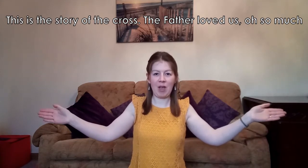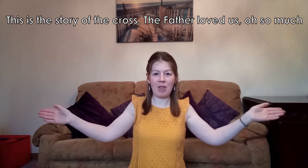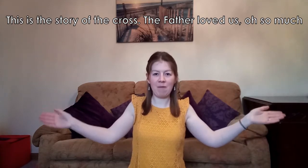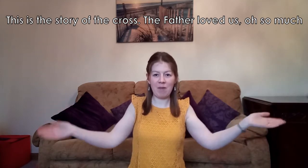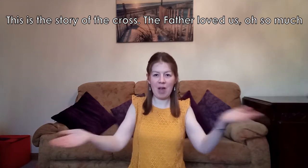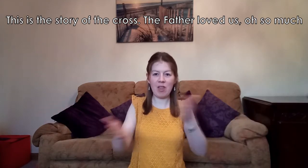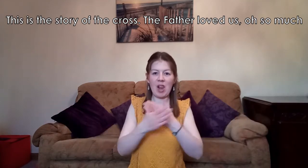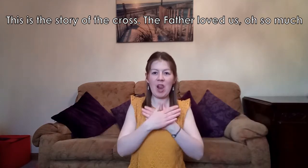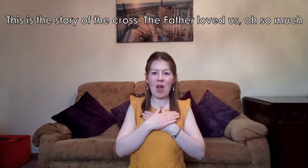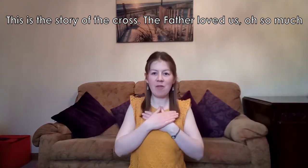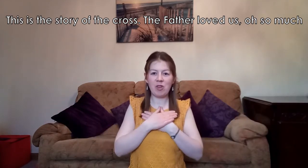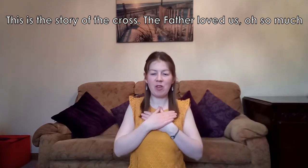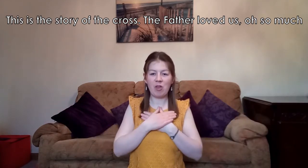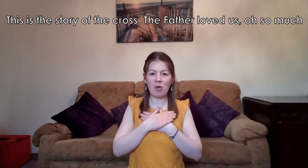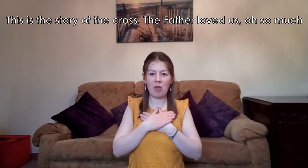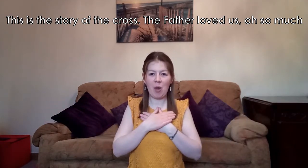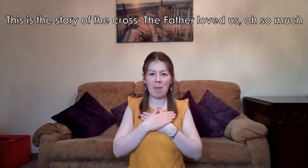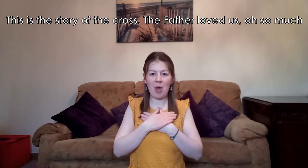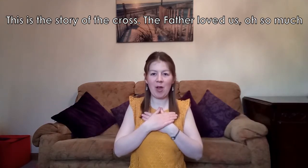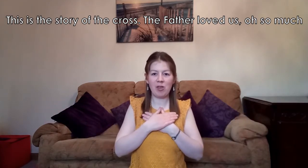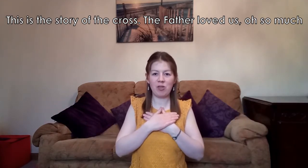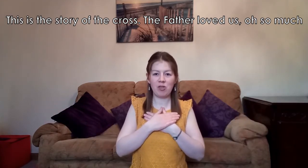The Father loved us all so much